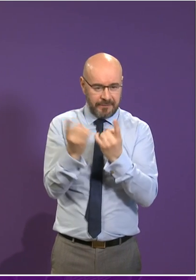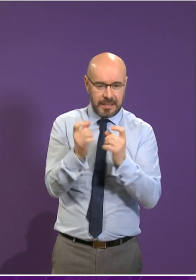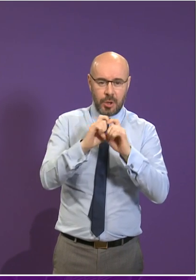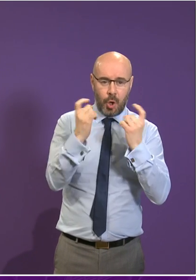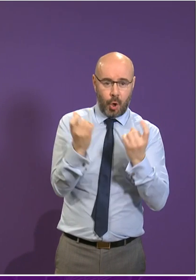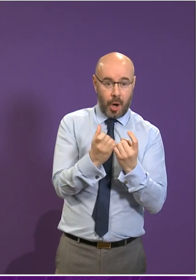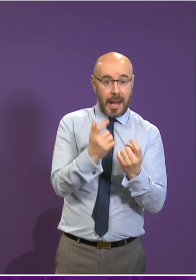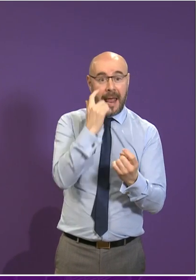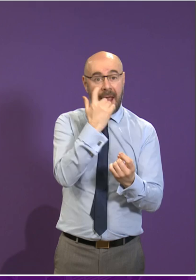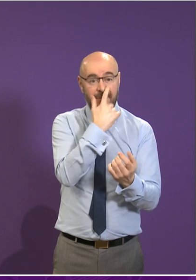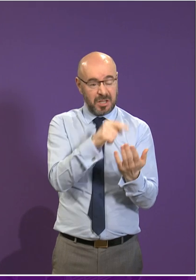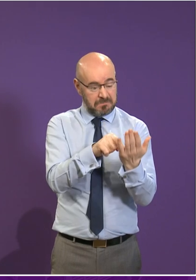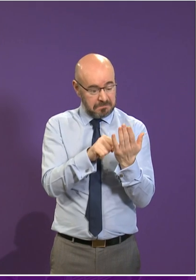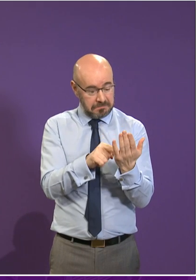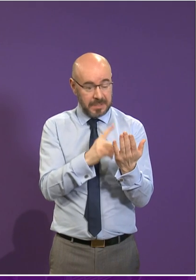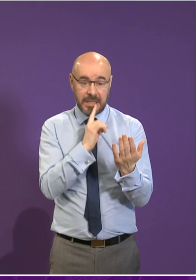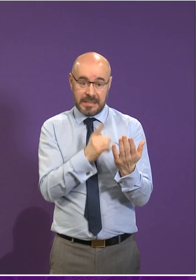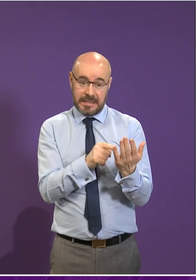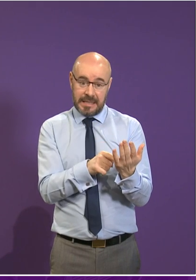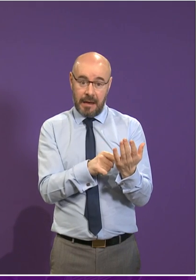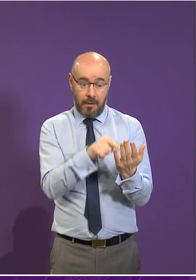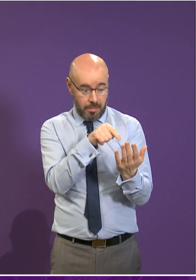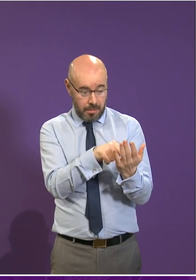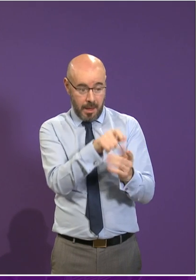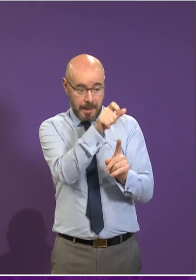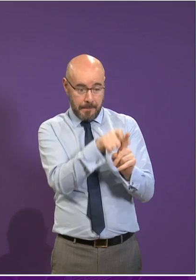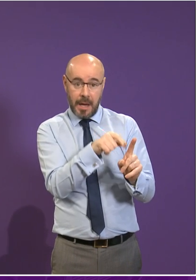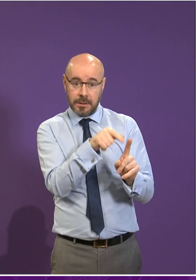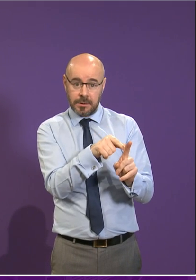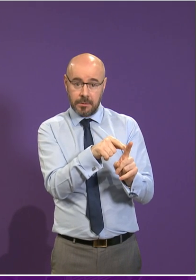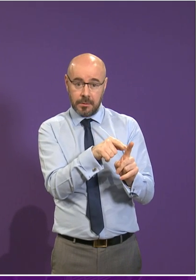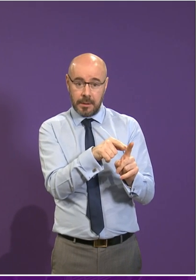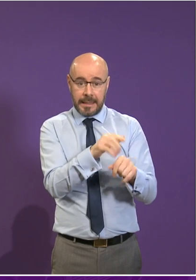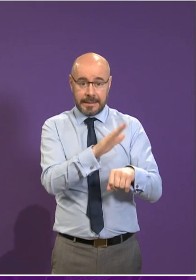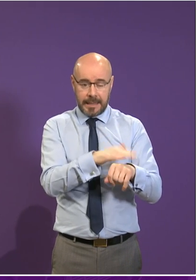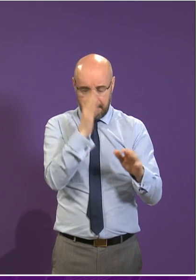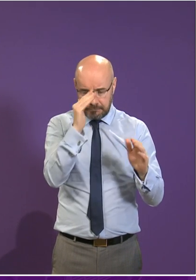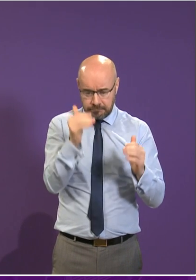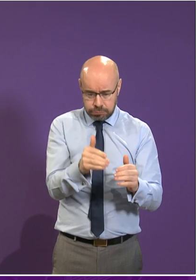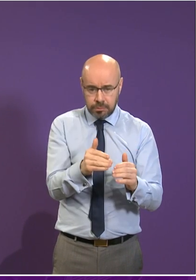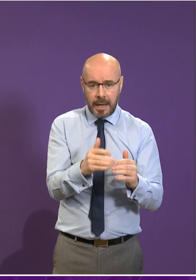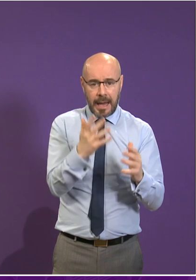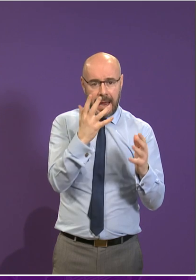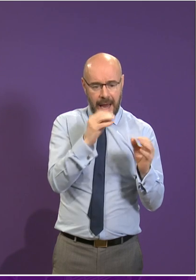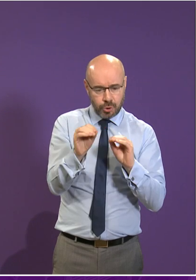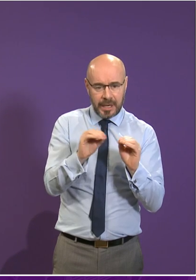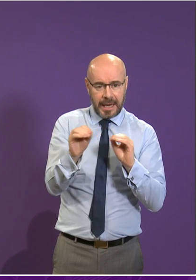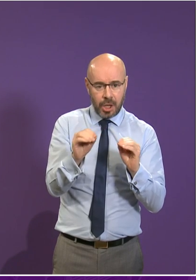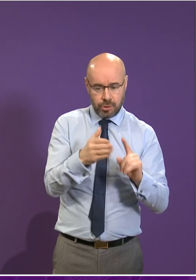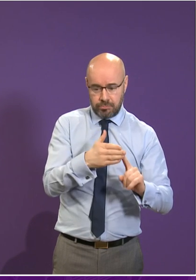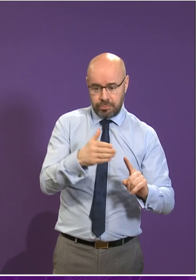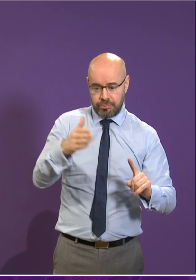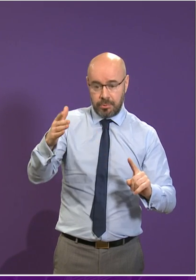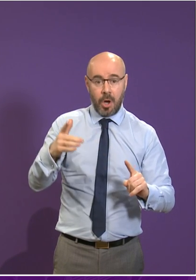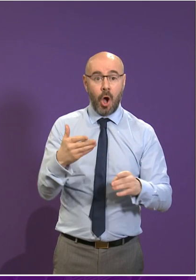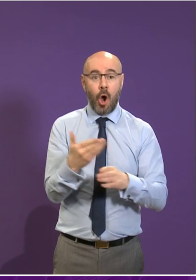shows that for any young person, the longer they spend in education or training, the better their career prospects are, and